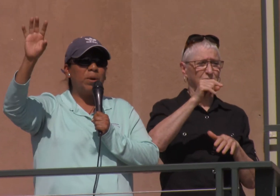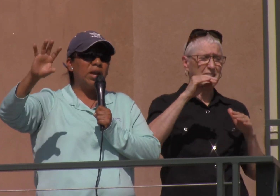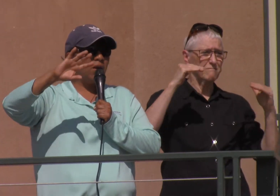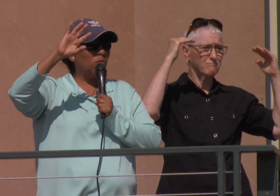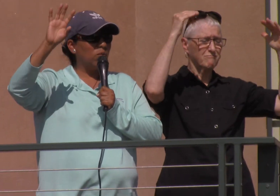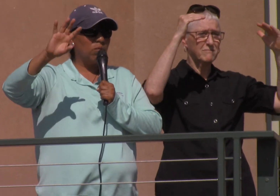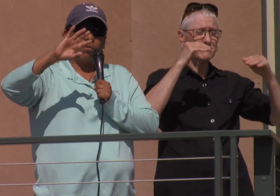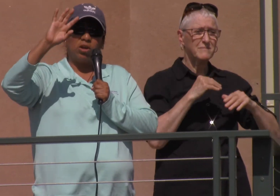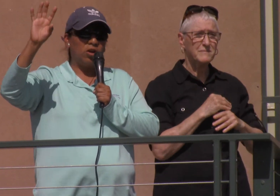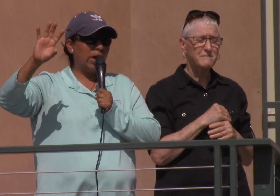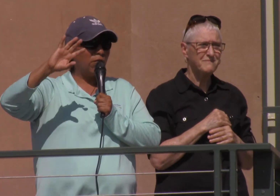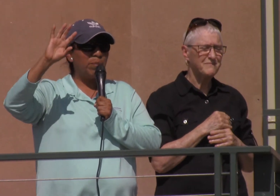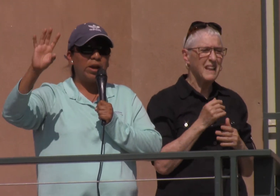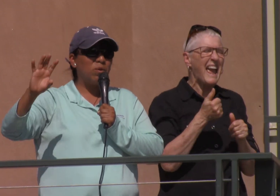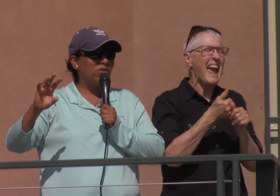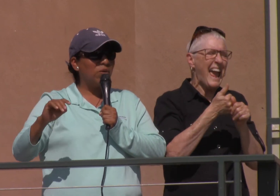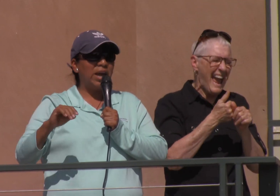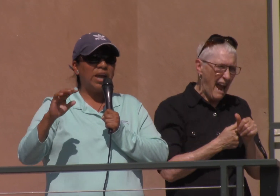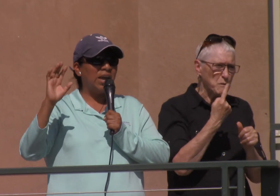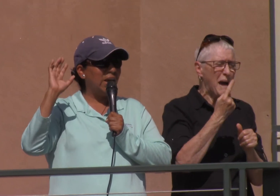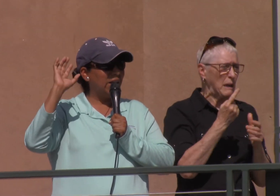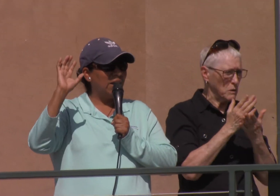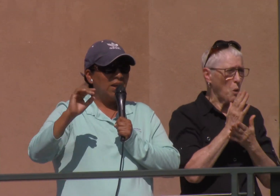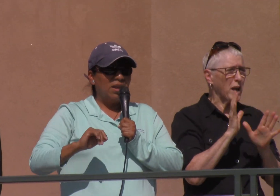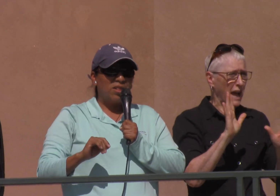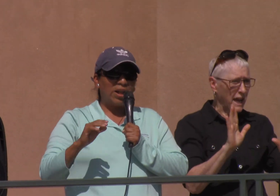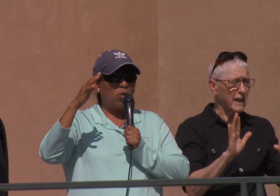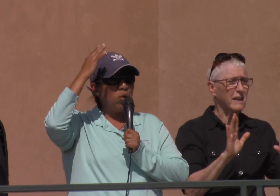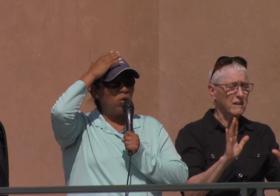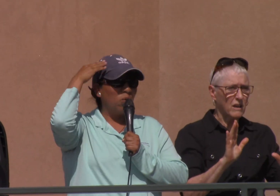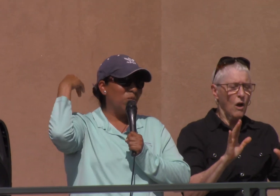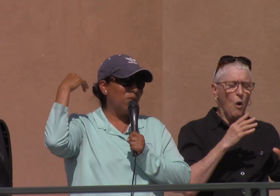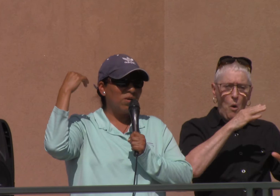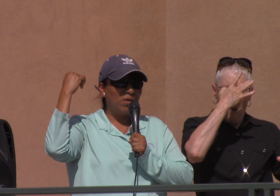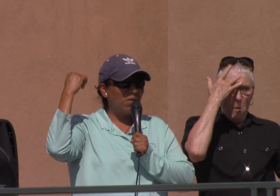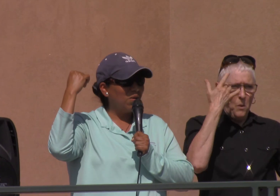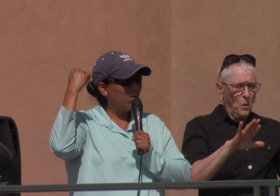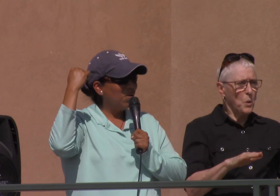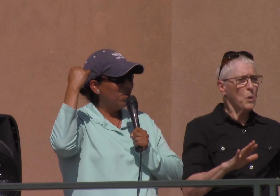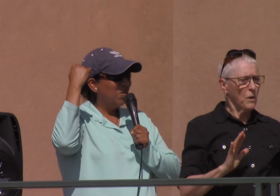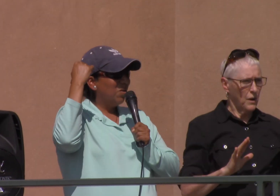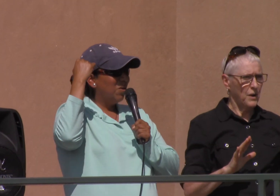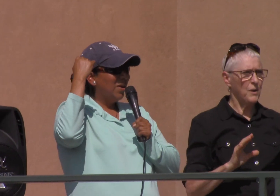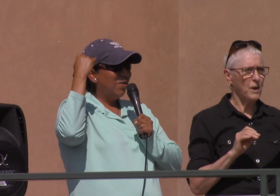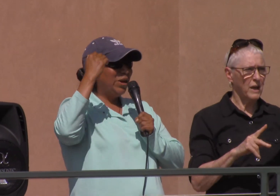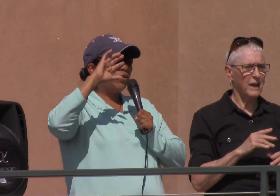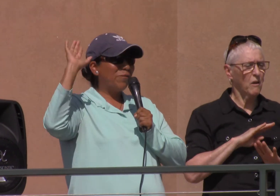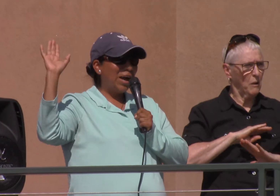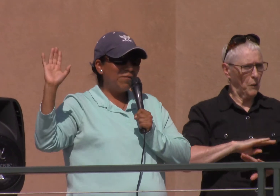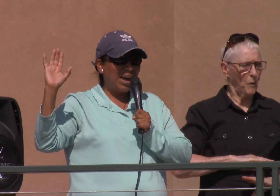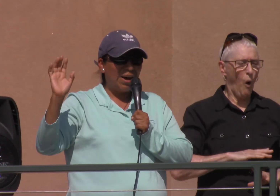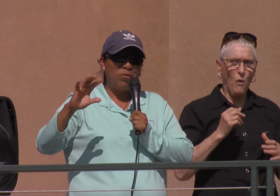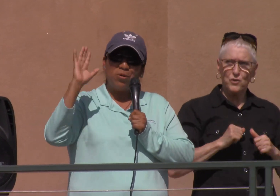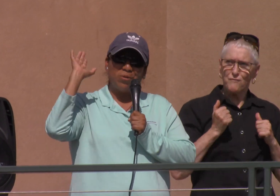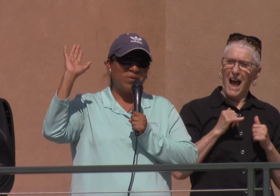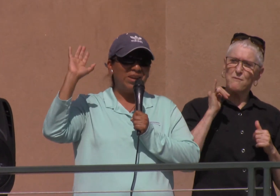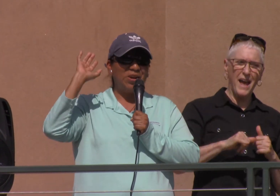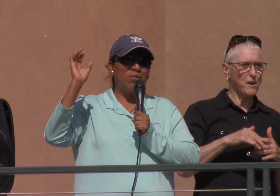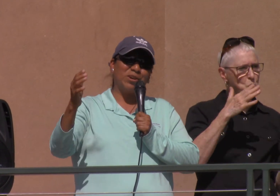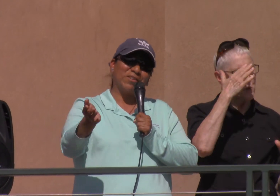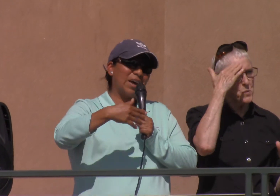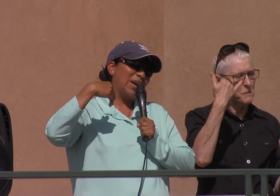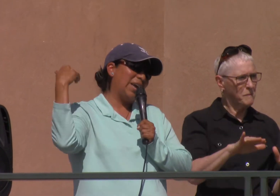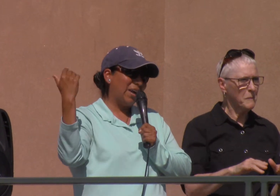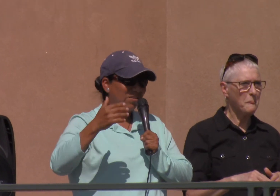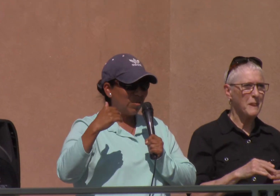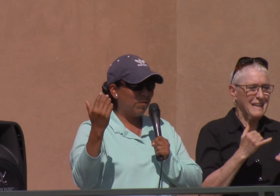So nobody, everybody was okay, and they're like, woo, we survived that. Woo.